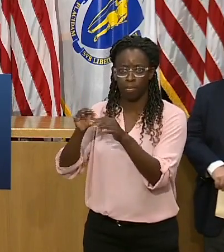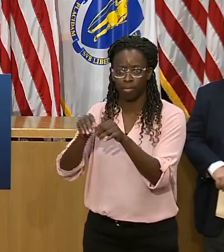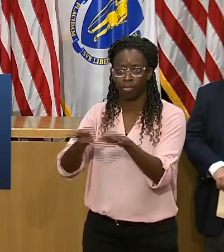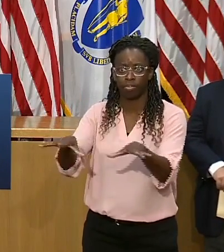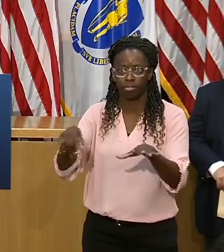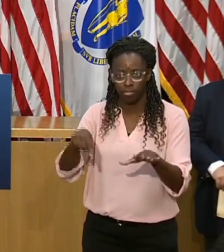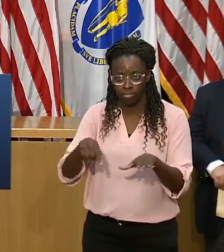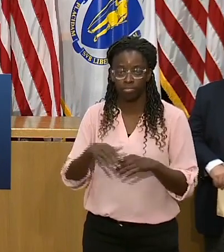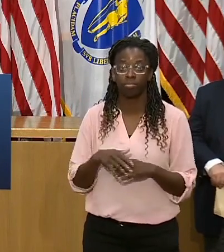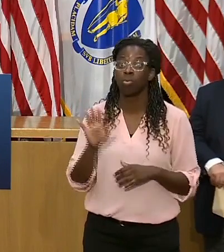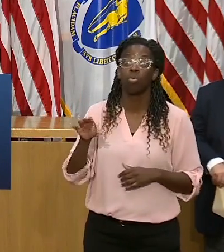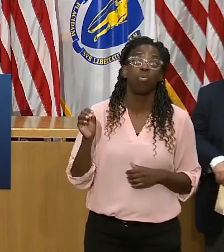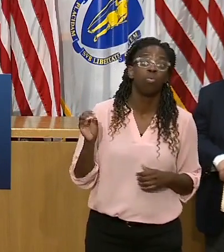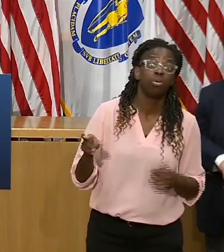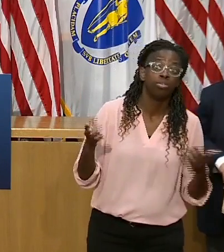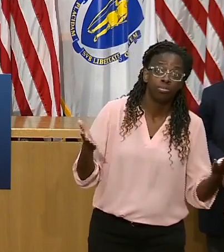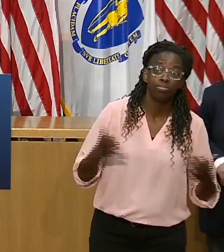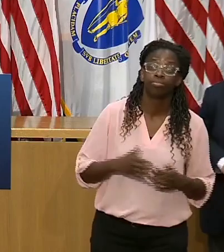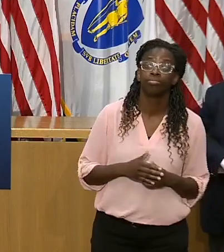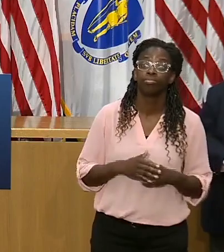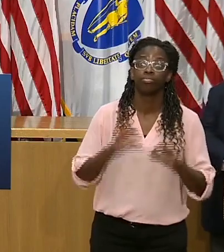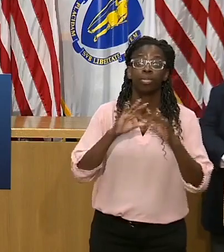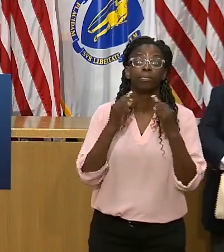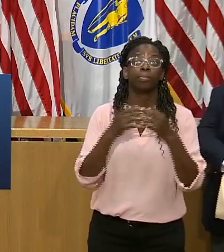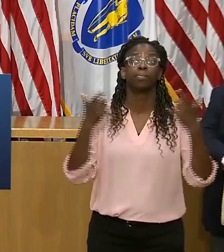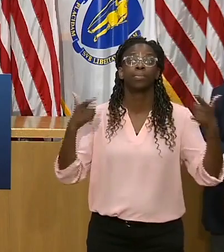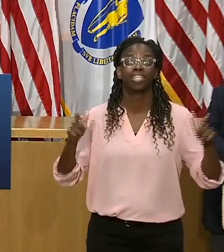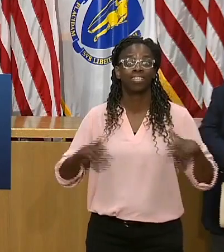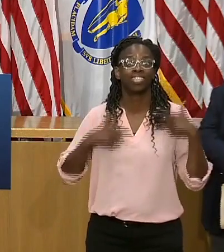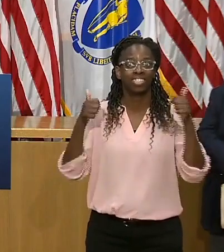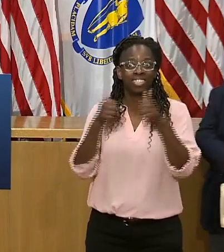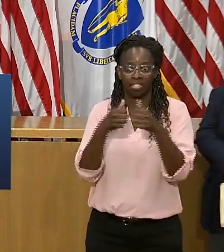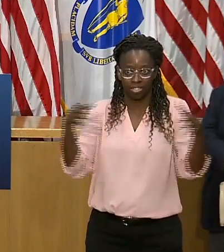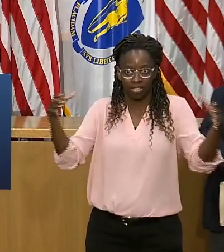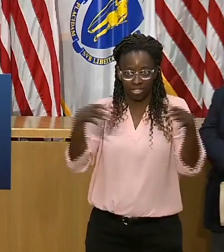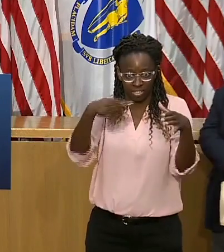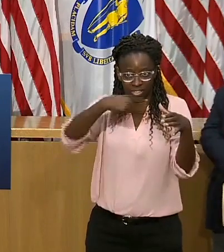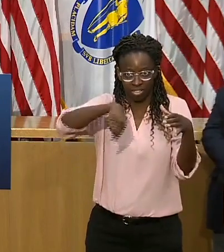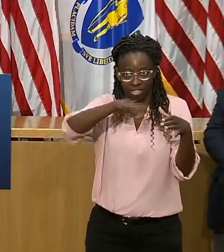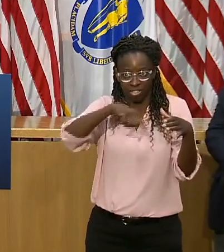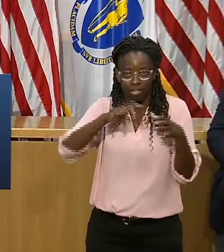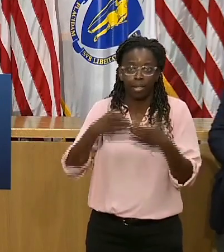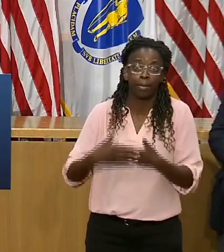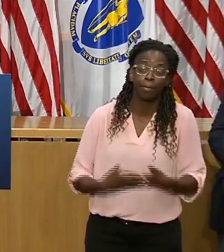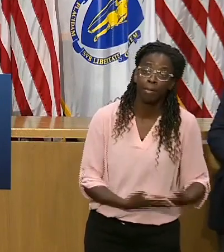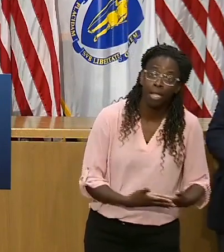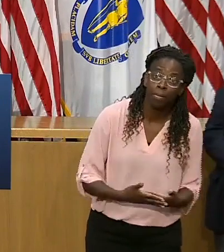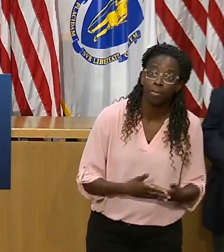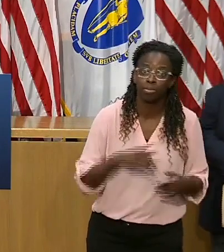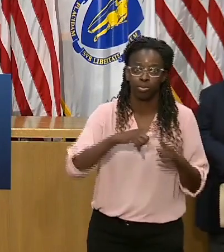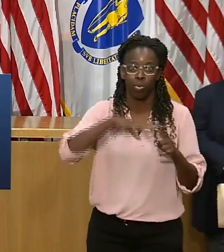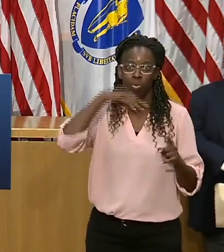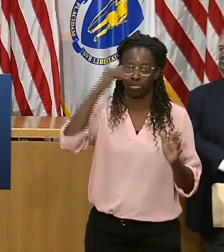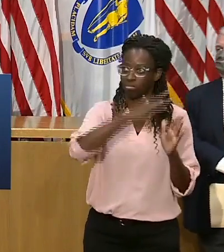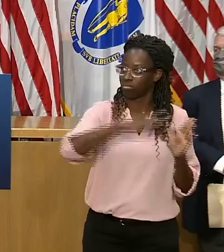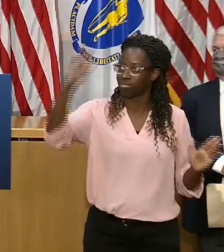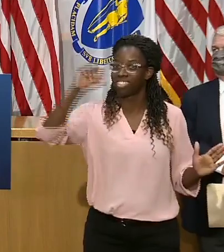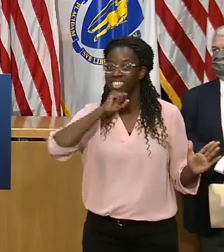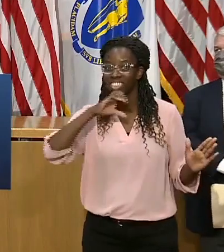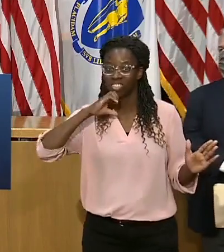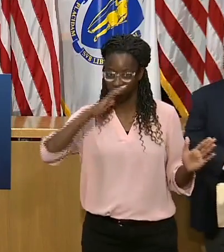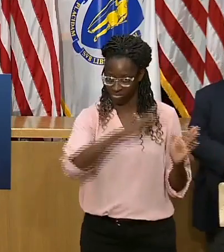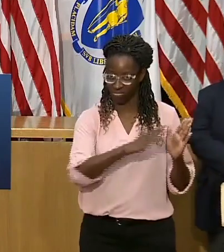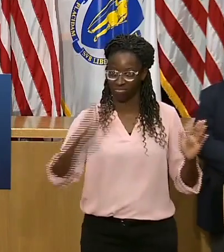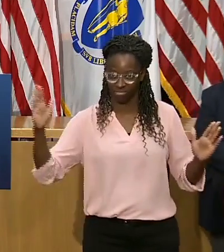new case growth, which is one of the reasons we've been focusing on this whole notion of people are doing the right things in their